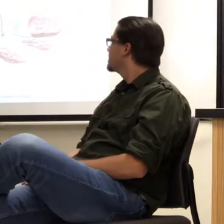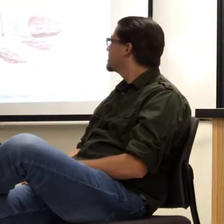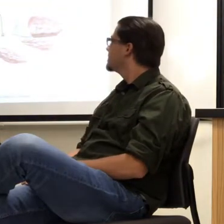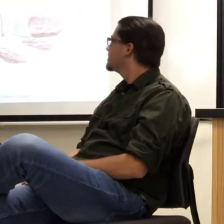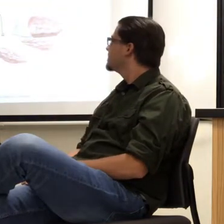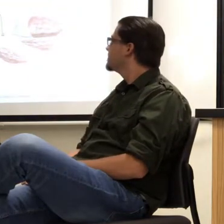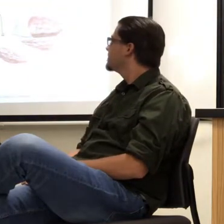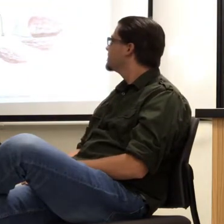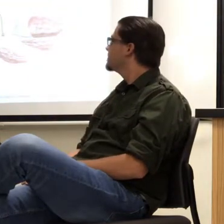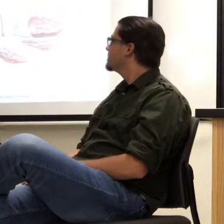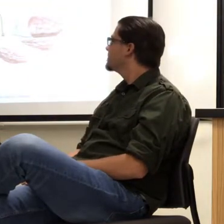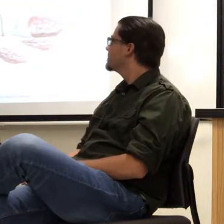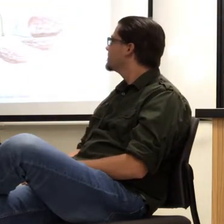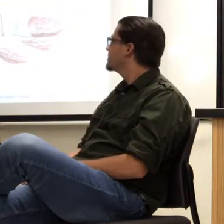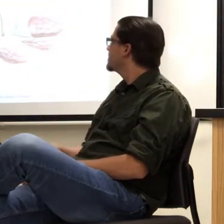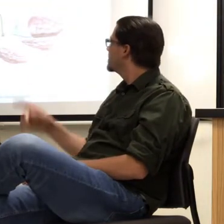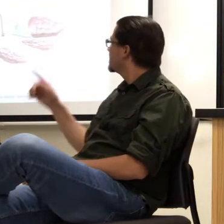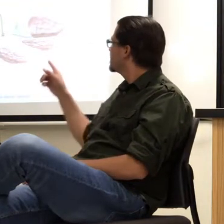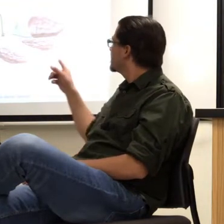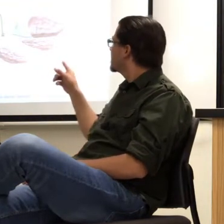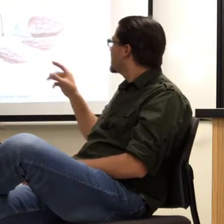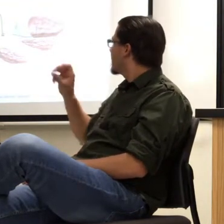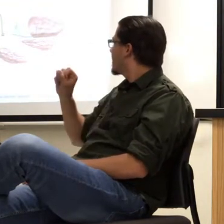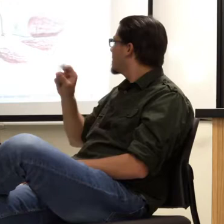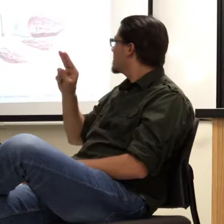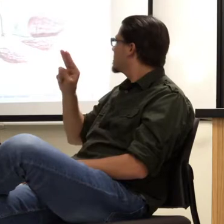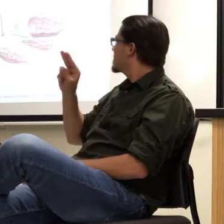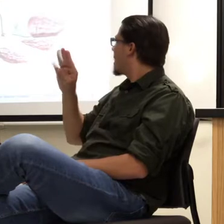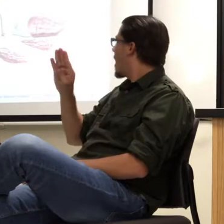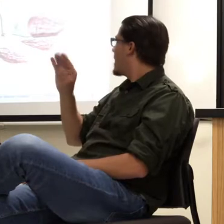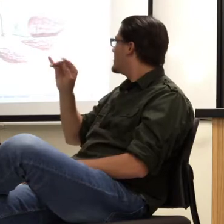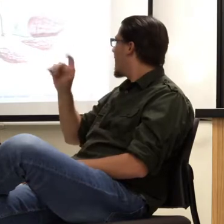You think salivation is a sensory or motor function?